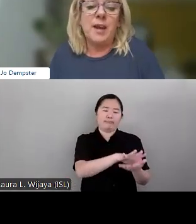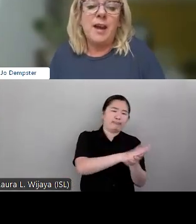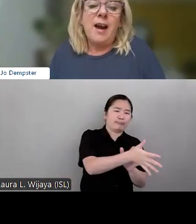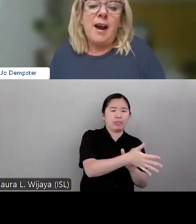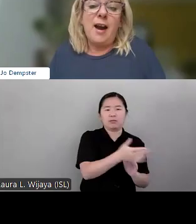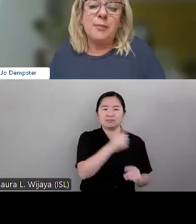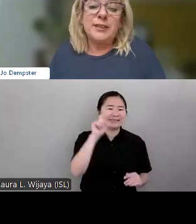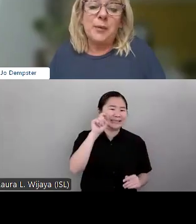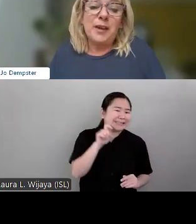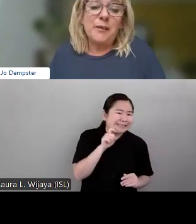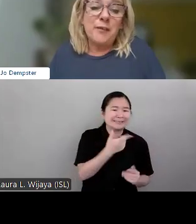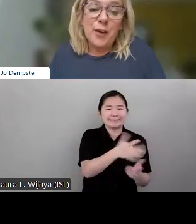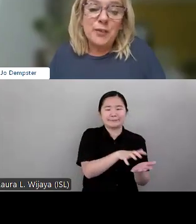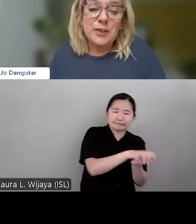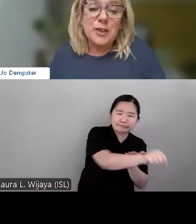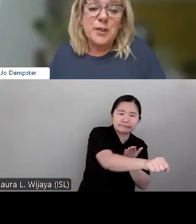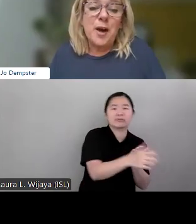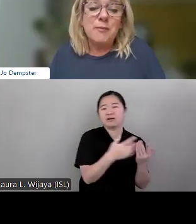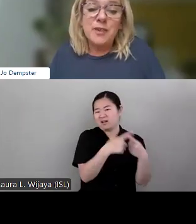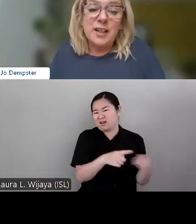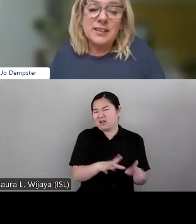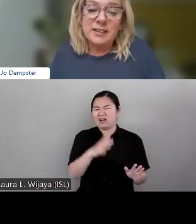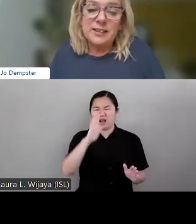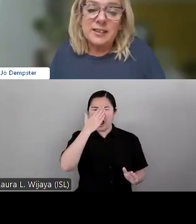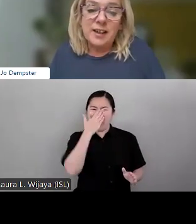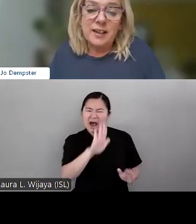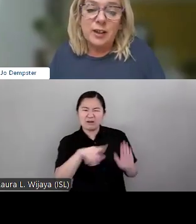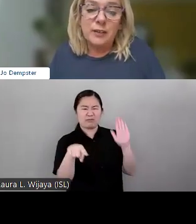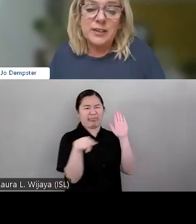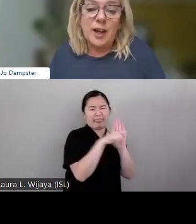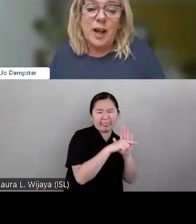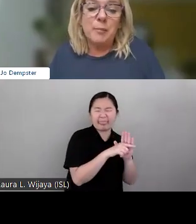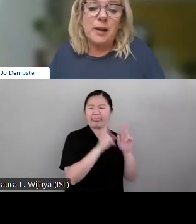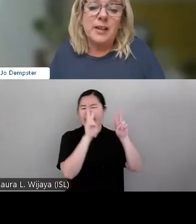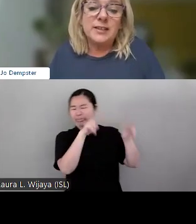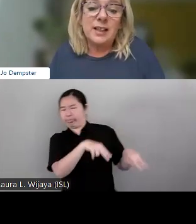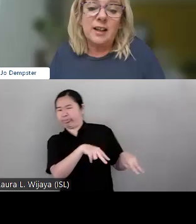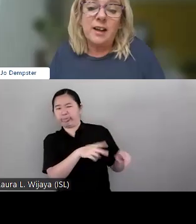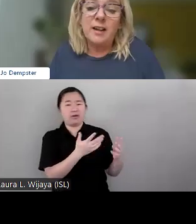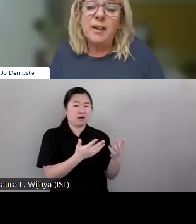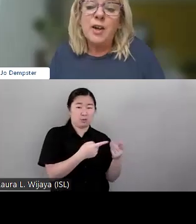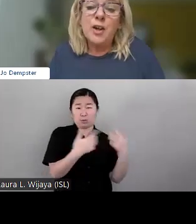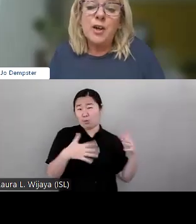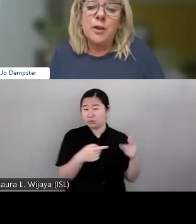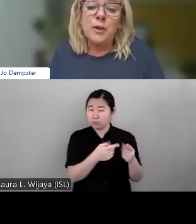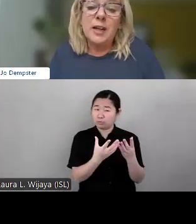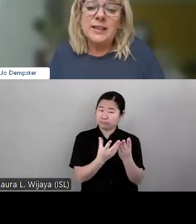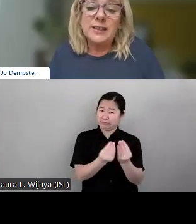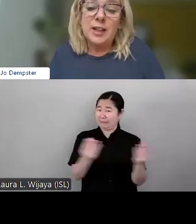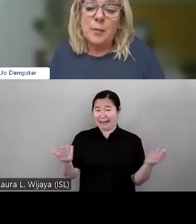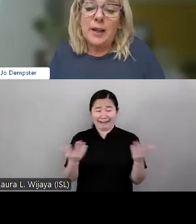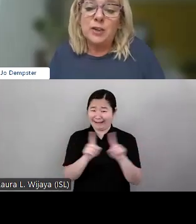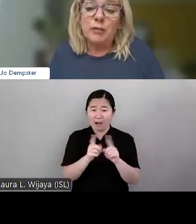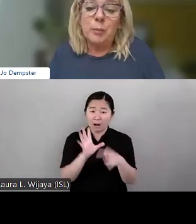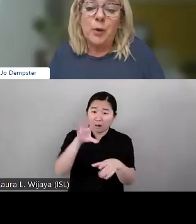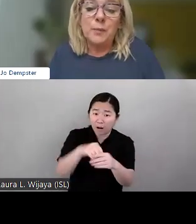well. So without further ado, I'm really delighted to hand over to Amber Sileclair, who is the